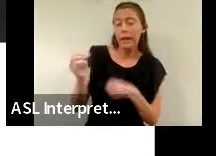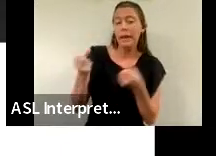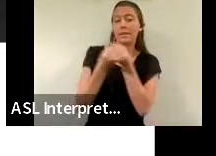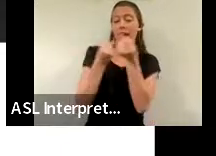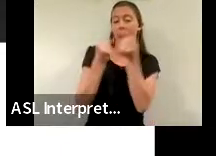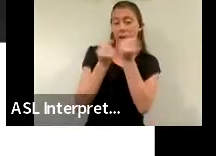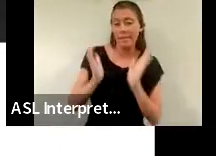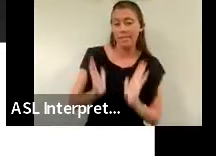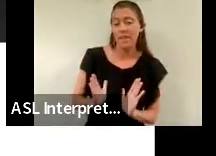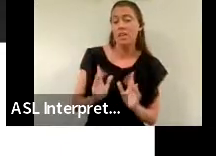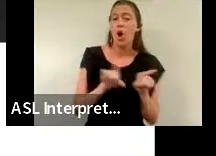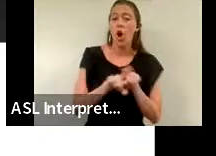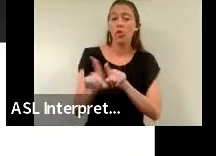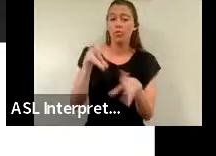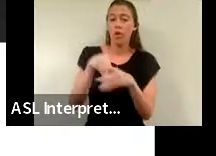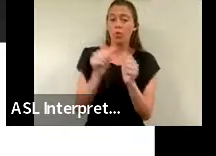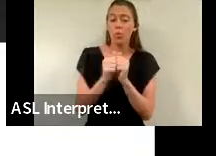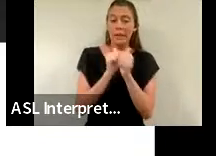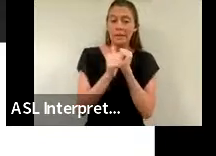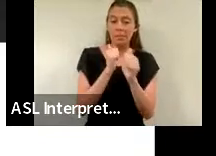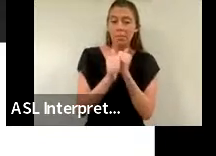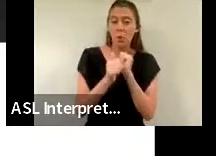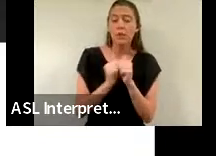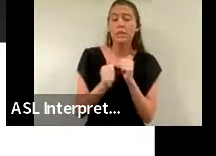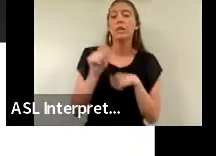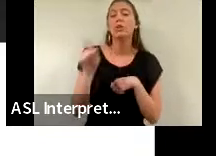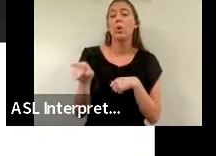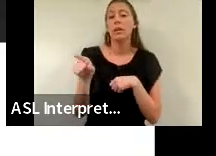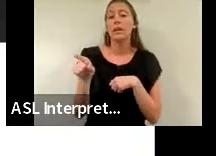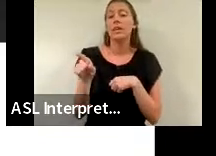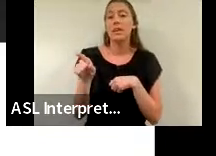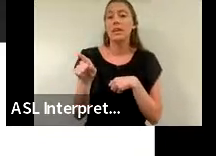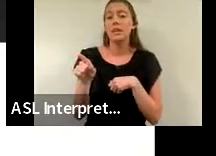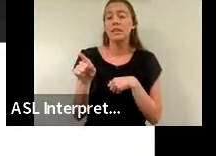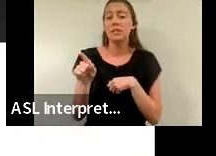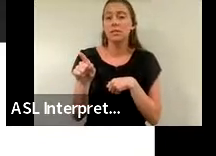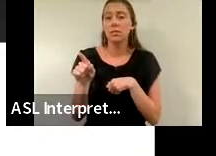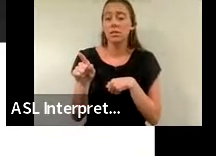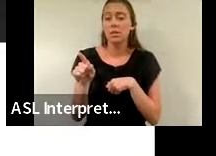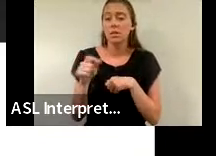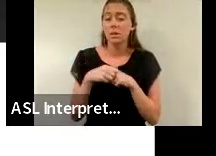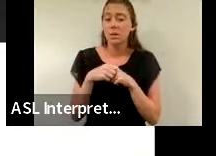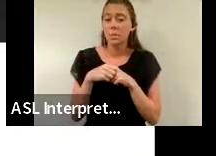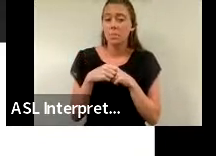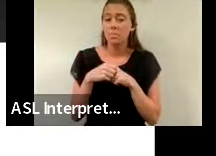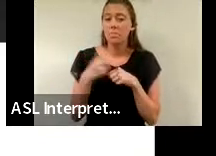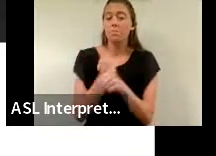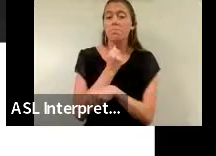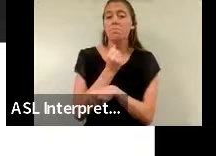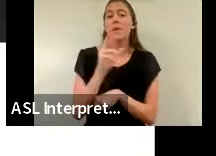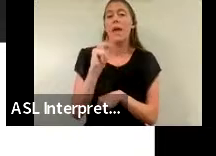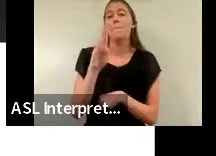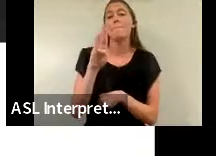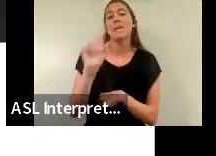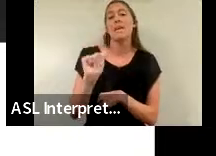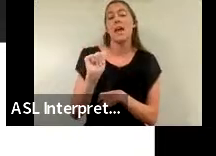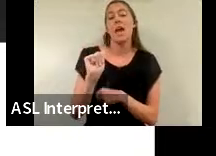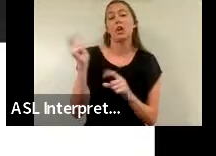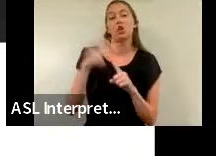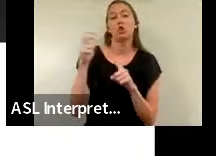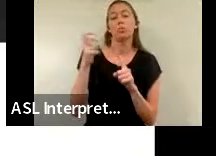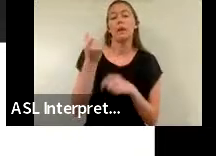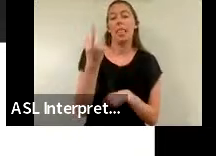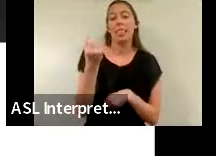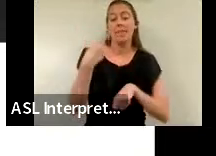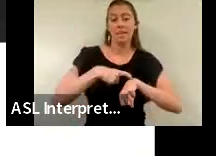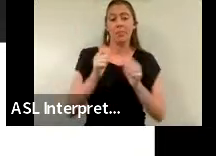McClymonds High School graduate, USF Dons, 11-time NBA champion with the Boston Celtics, and probably